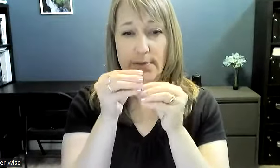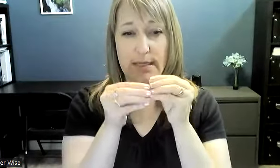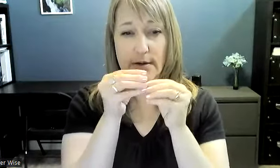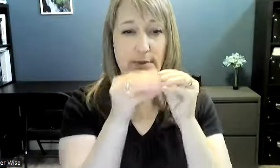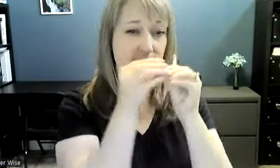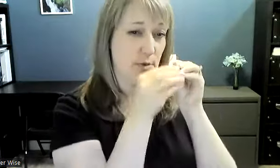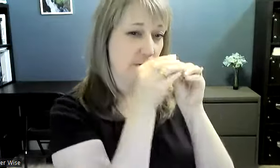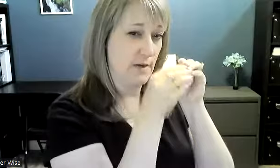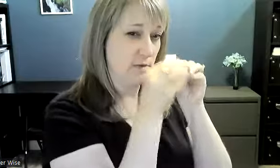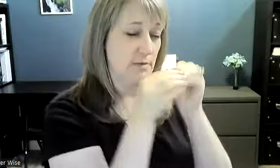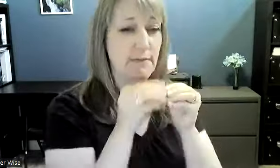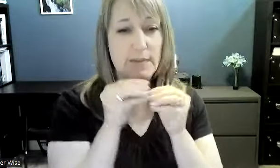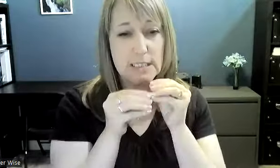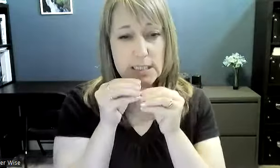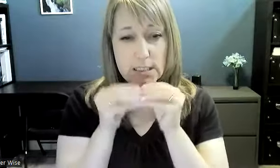down with your fingers. Fix.